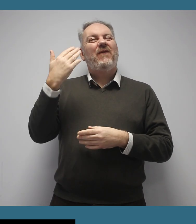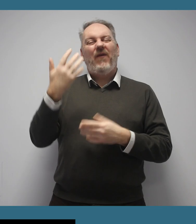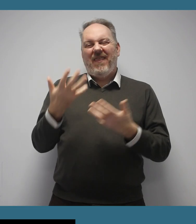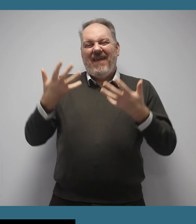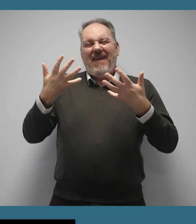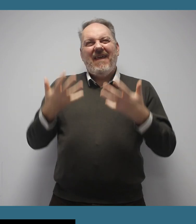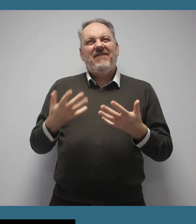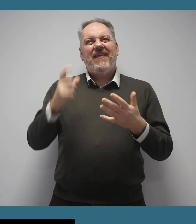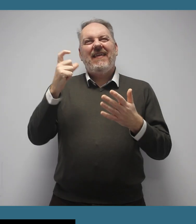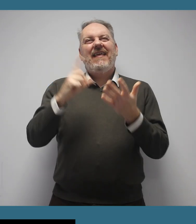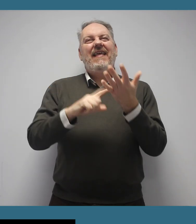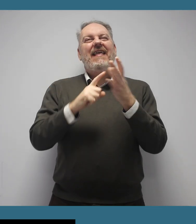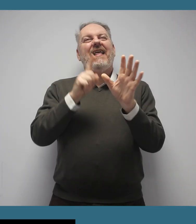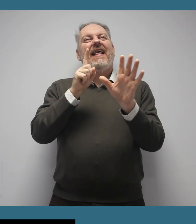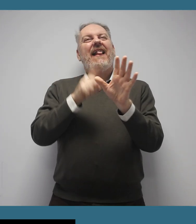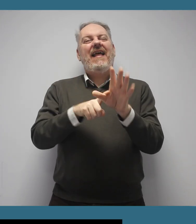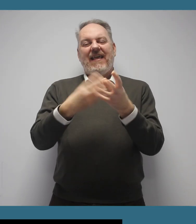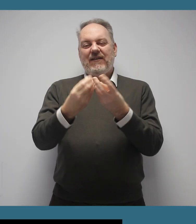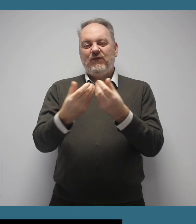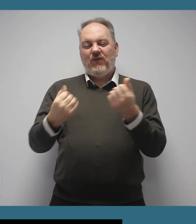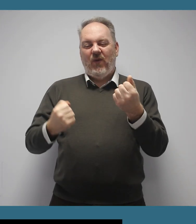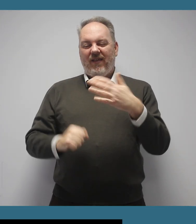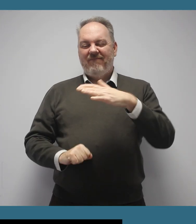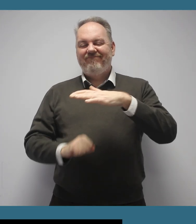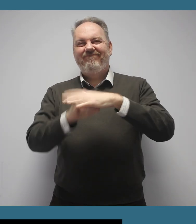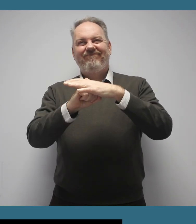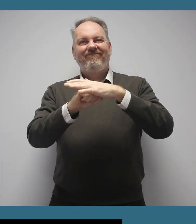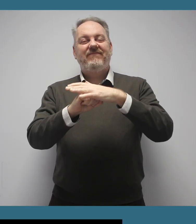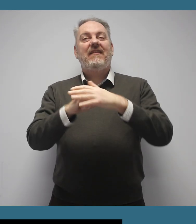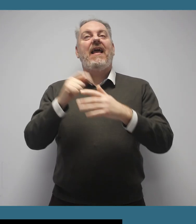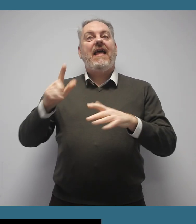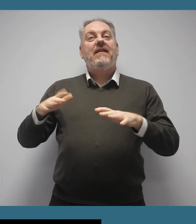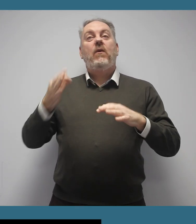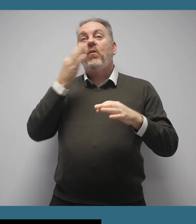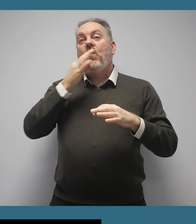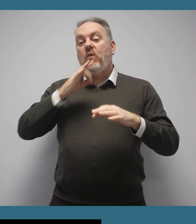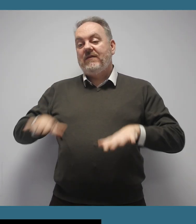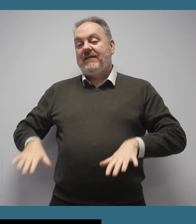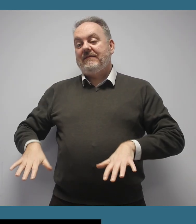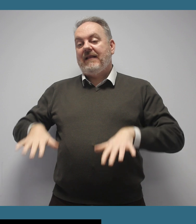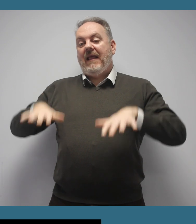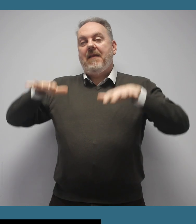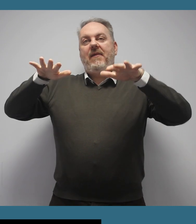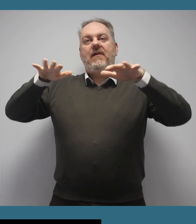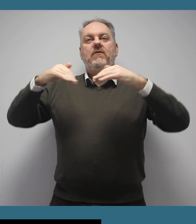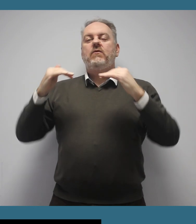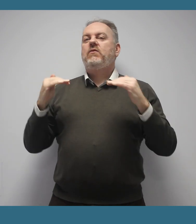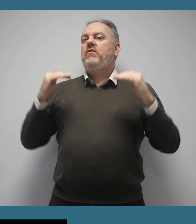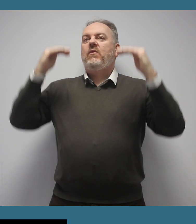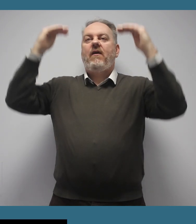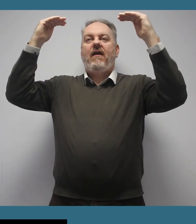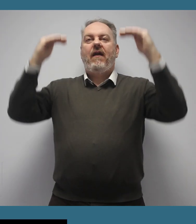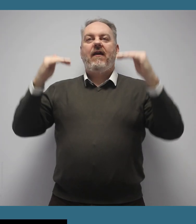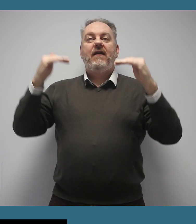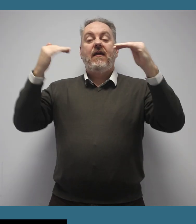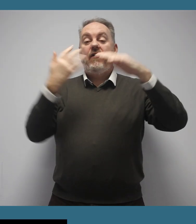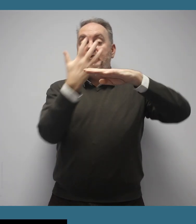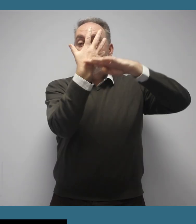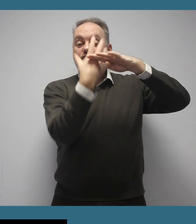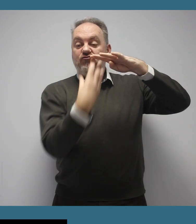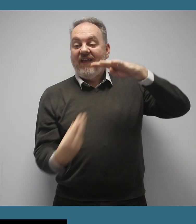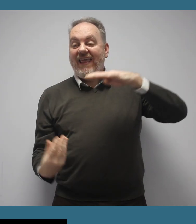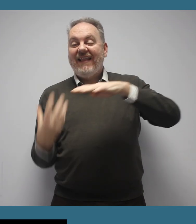heavy clay soil of Grangemouth, you have a very high water table, and just generally the historic drainage had